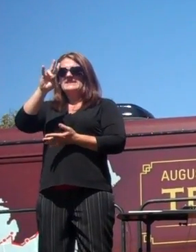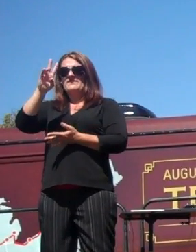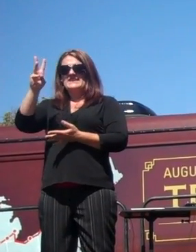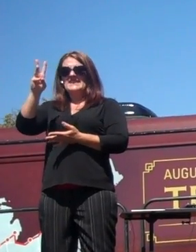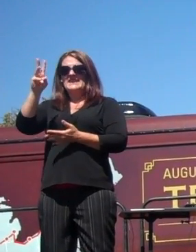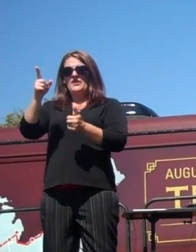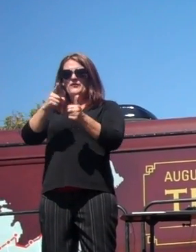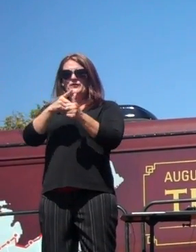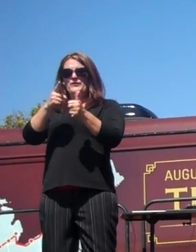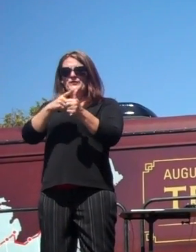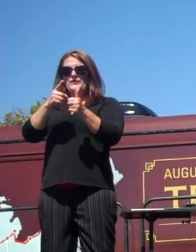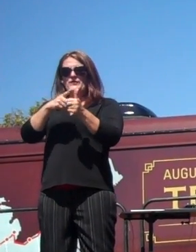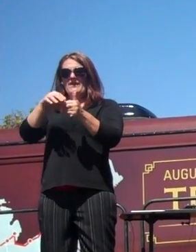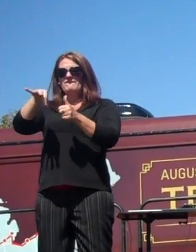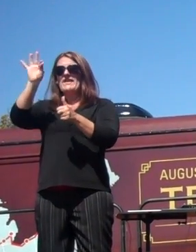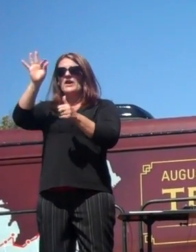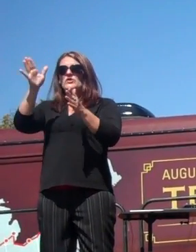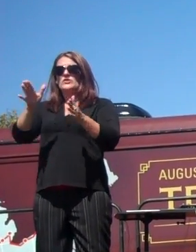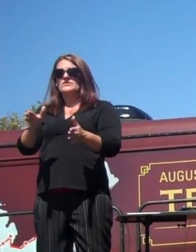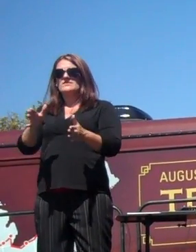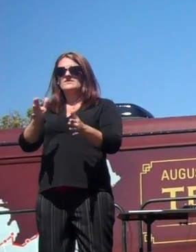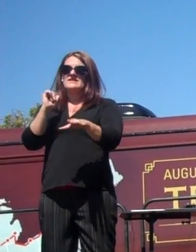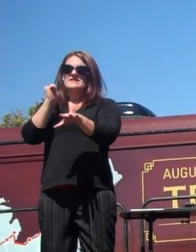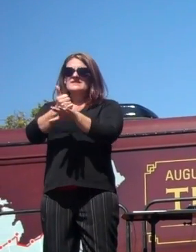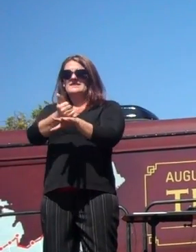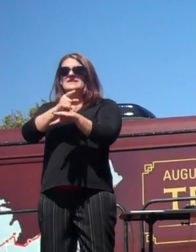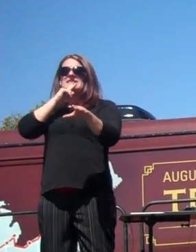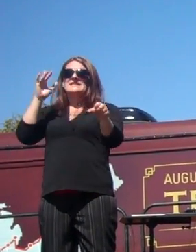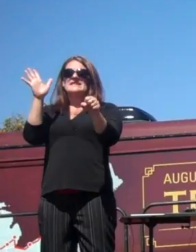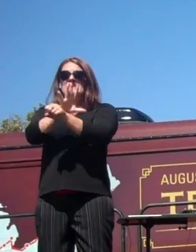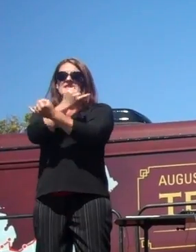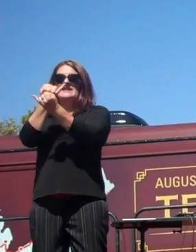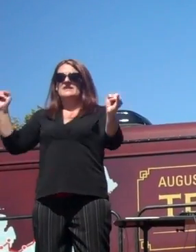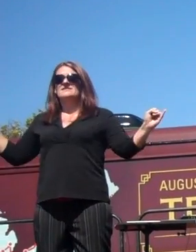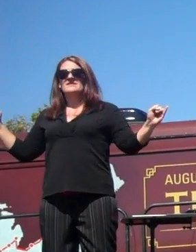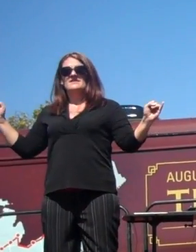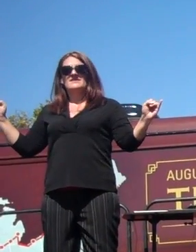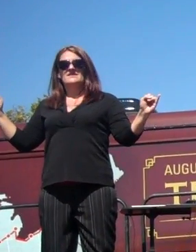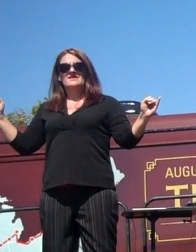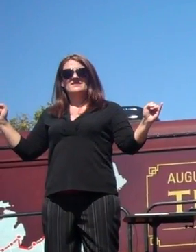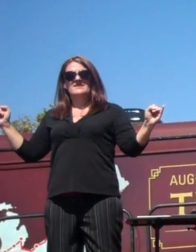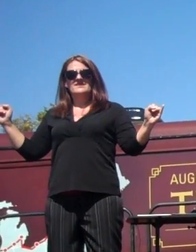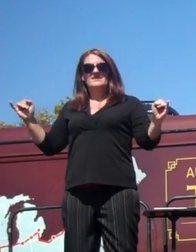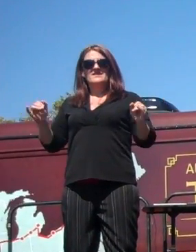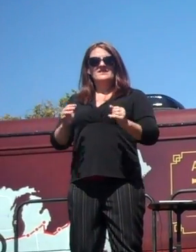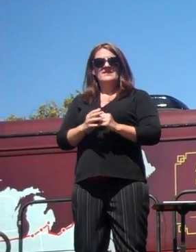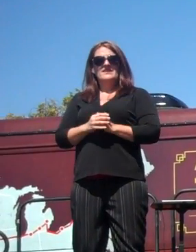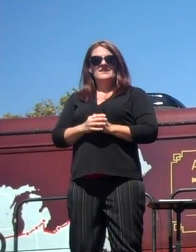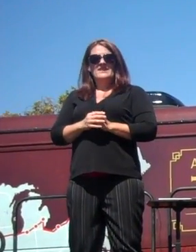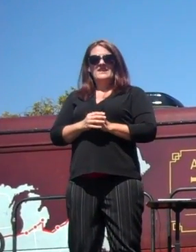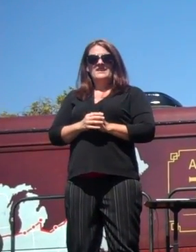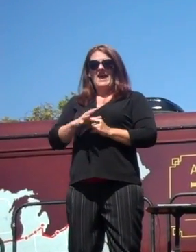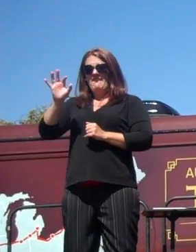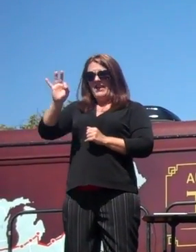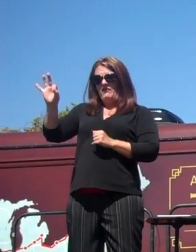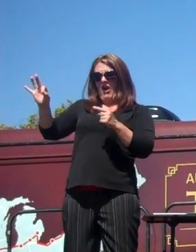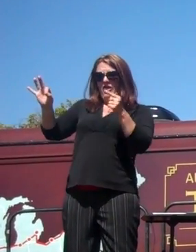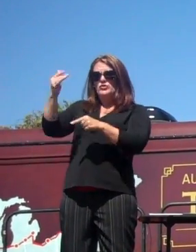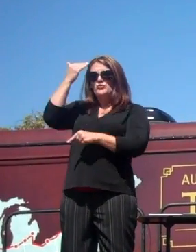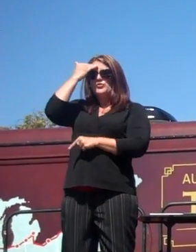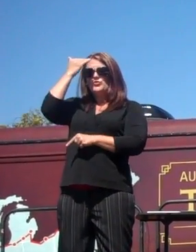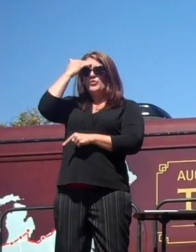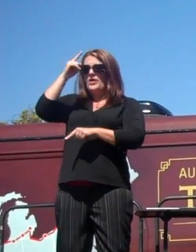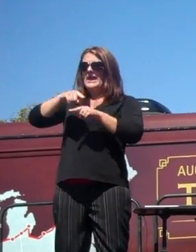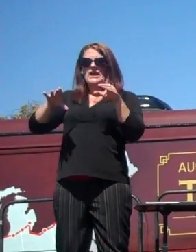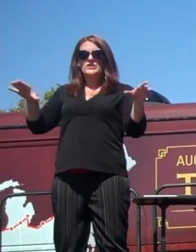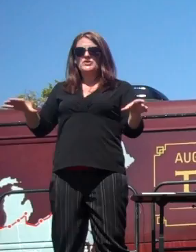1776 when they made that Declaration of Independence. They knew that they couldn't do this